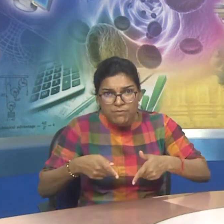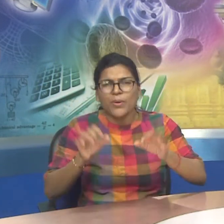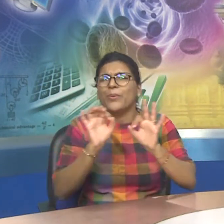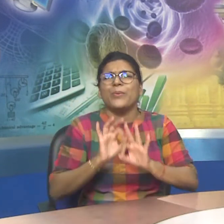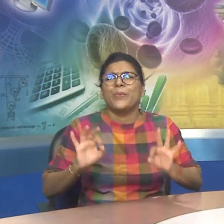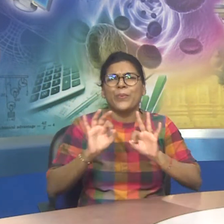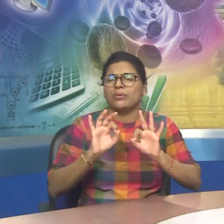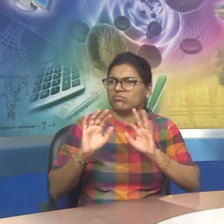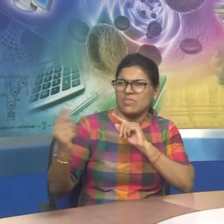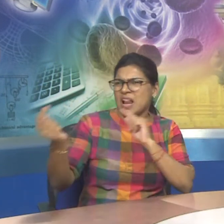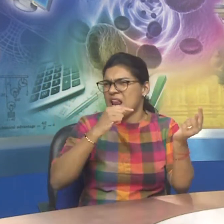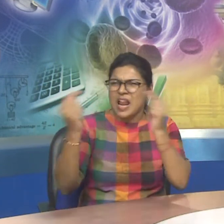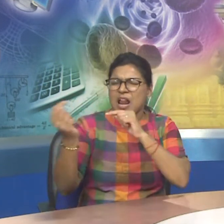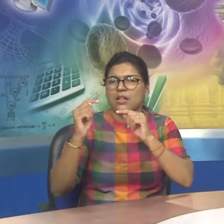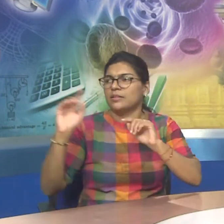can be settled amicably.